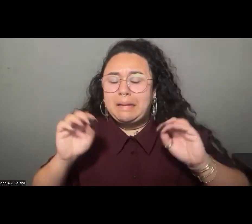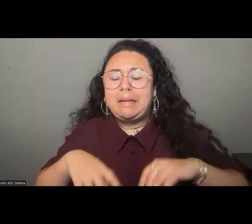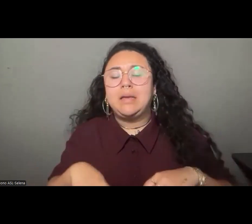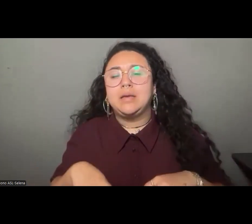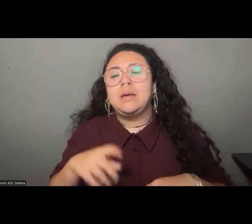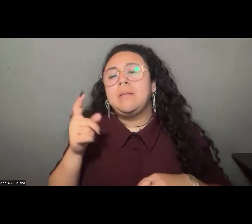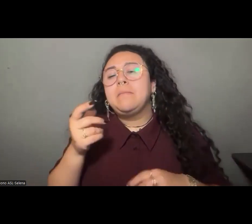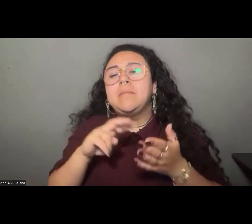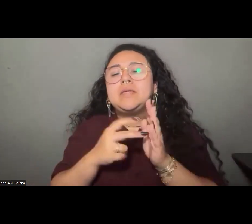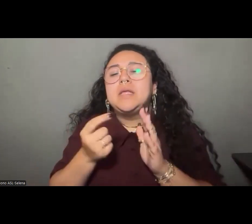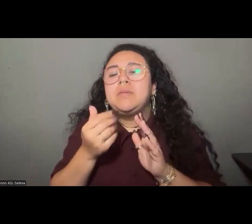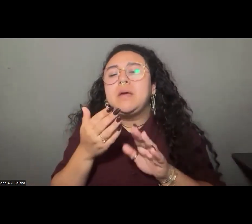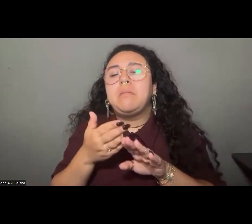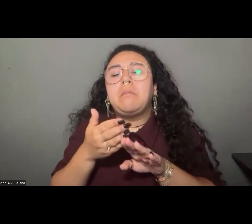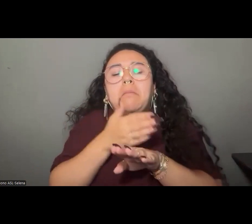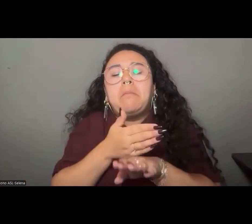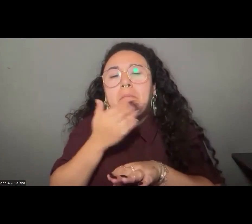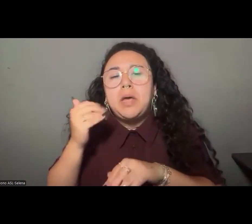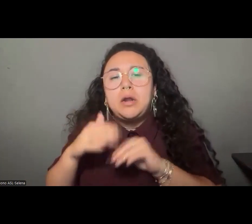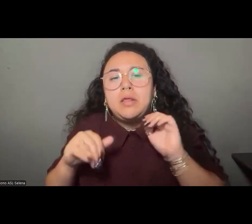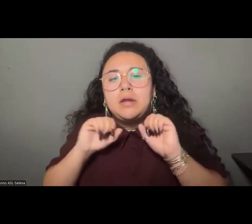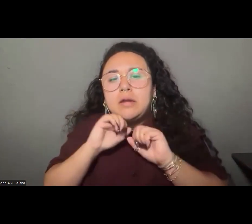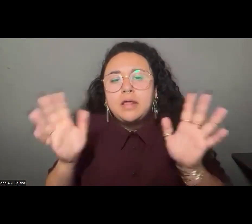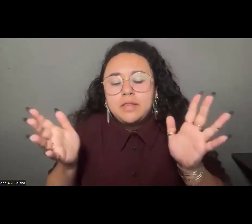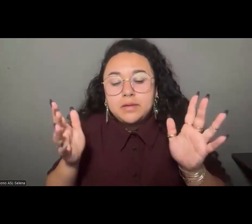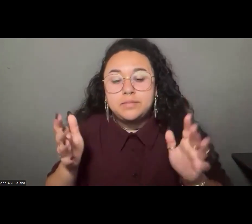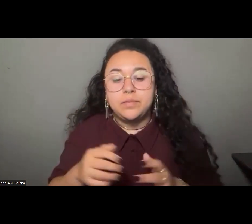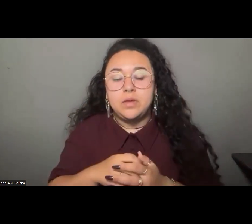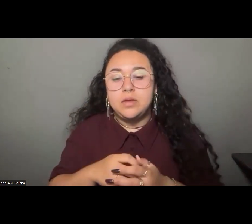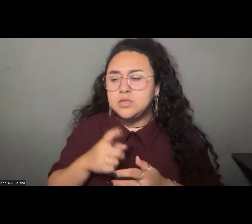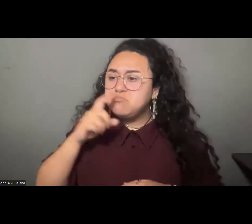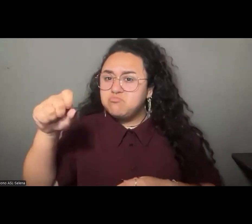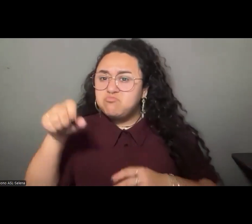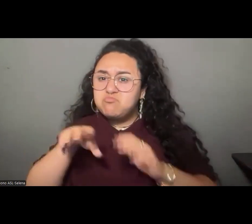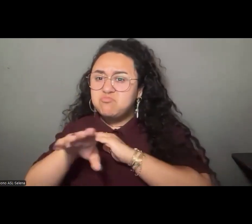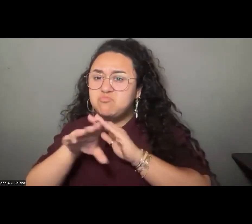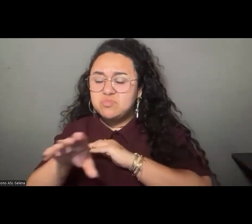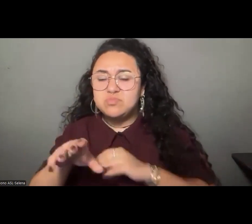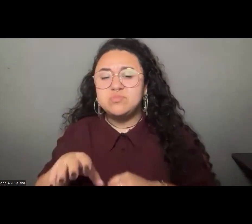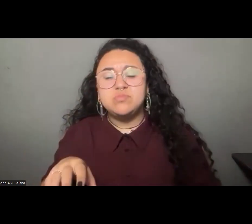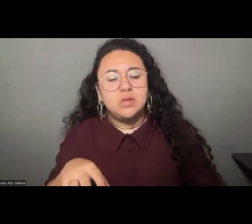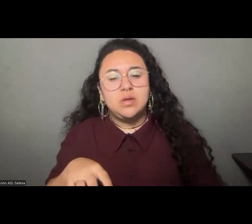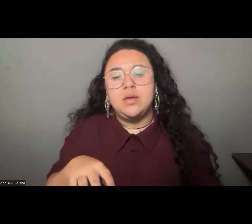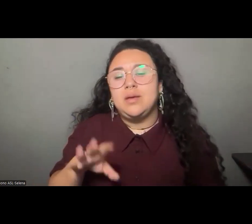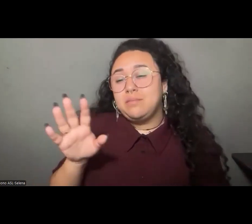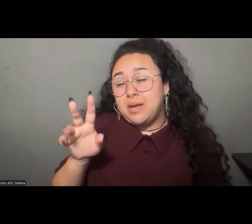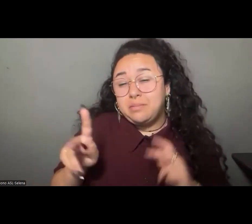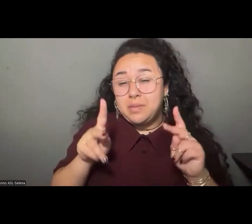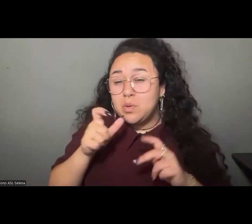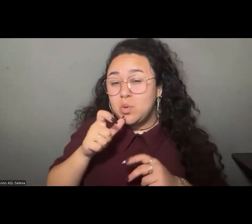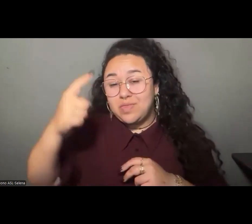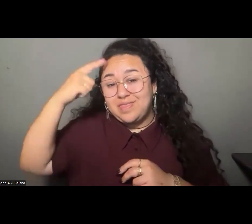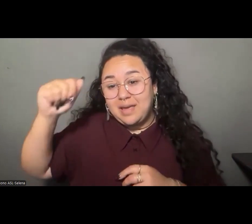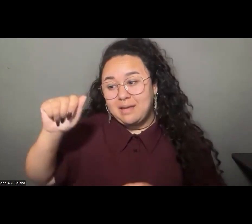yeah, totally, it's accessible. But the people who are saying, oh yeah, it's ADA compliant, we checked everything on the list. We